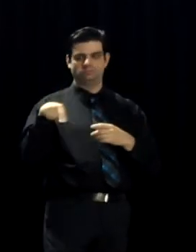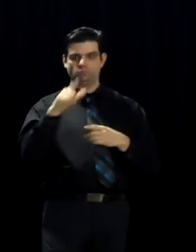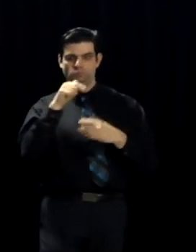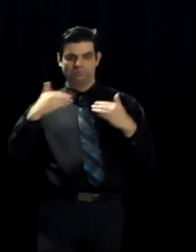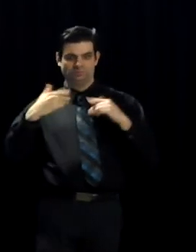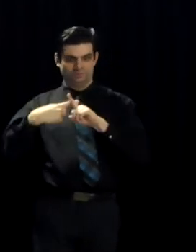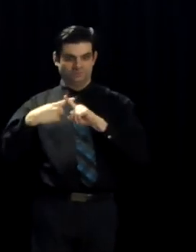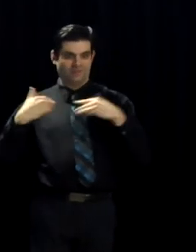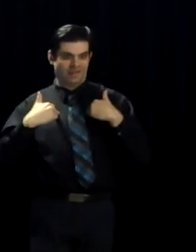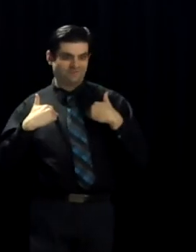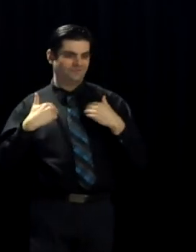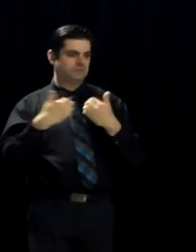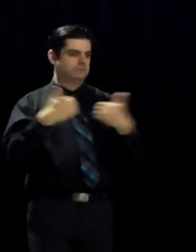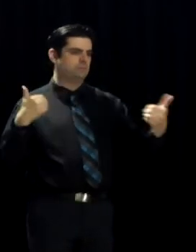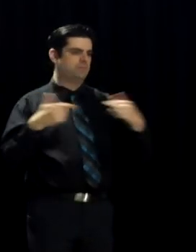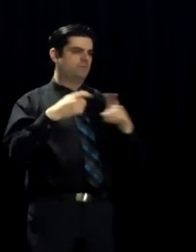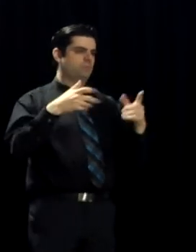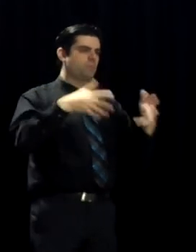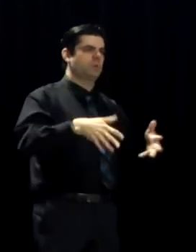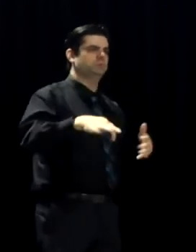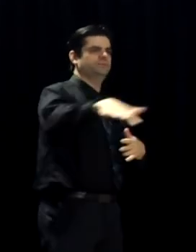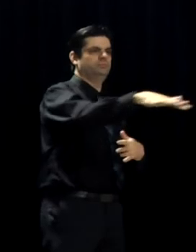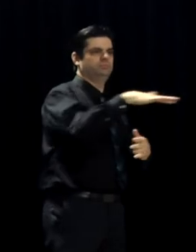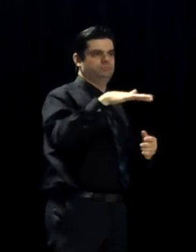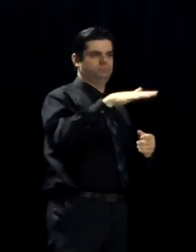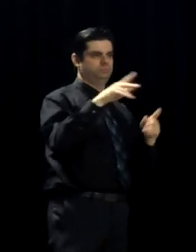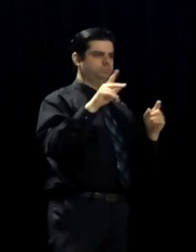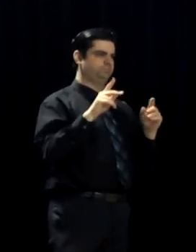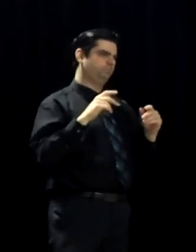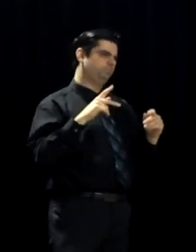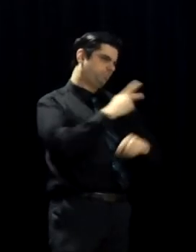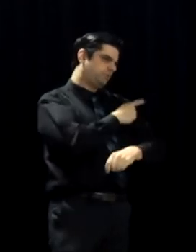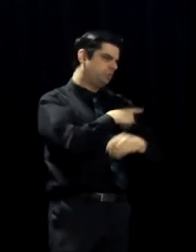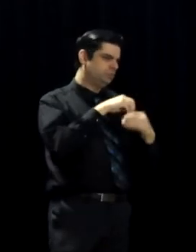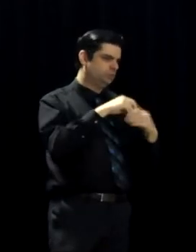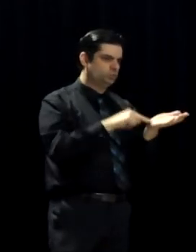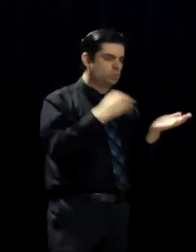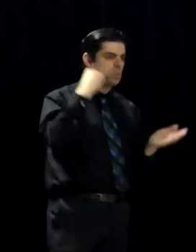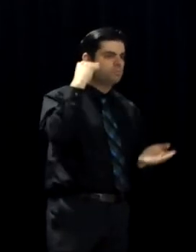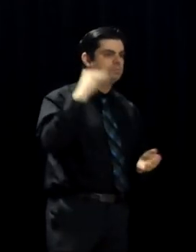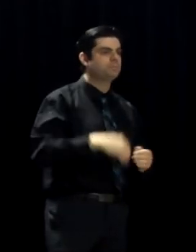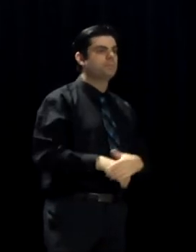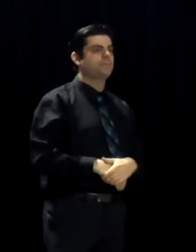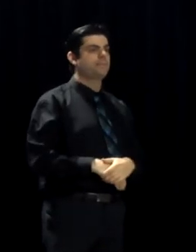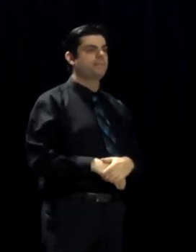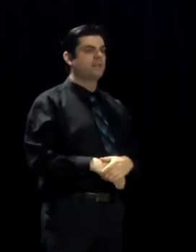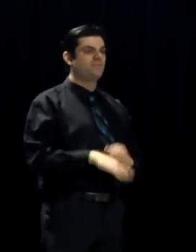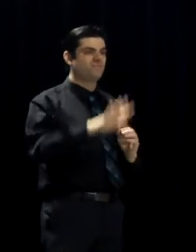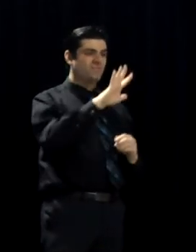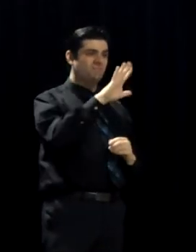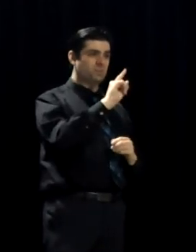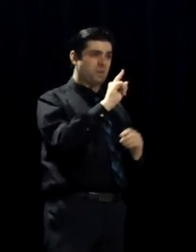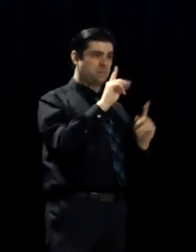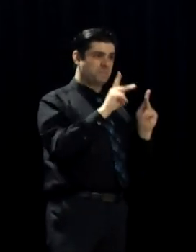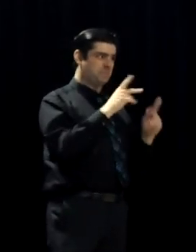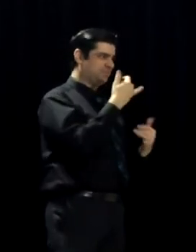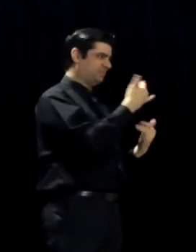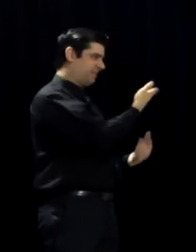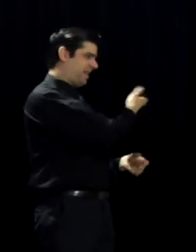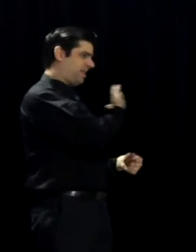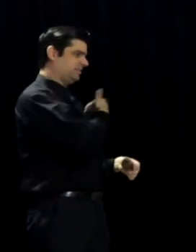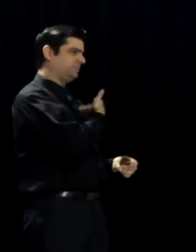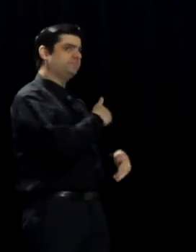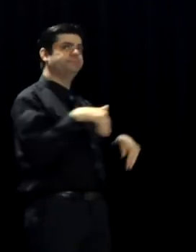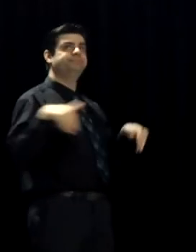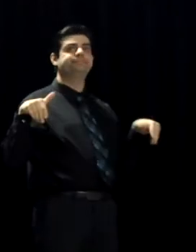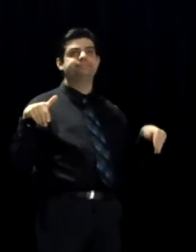individuals who are COVID positive. They go to the hospital. They then are healthy enough to be discharged from the hospital, in some cases